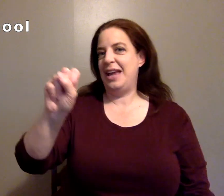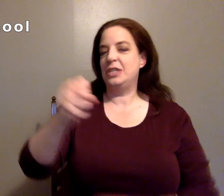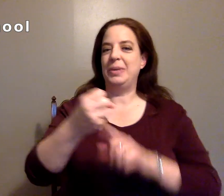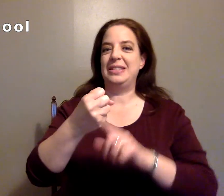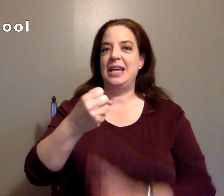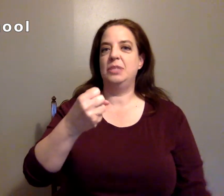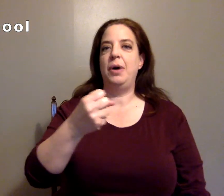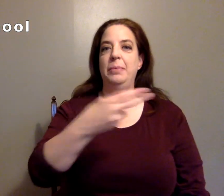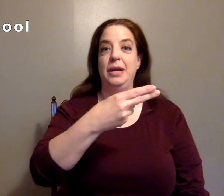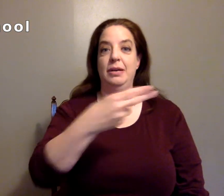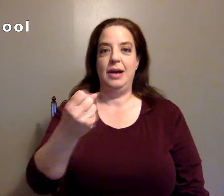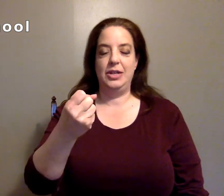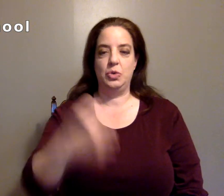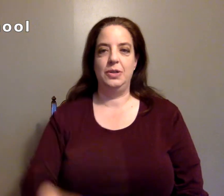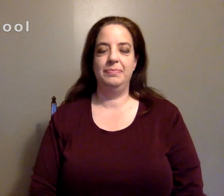but it stays palm in, high school.